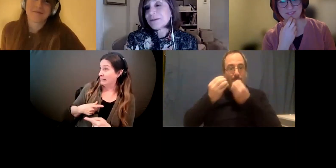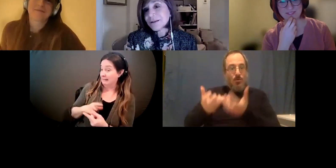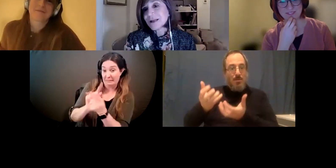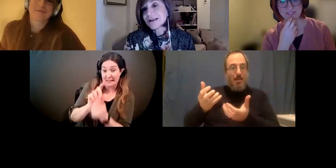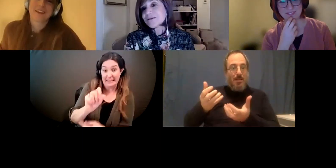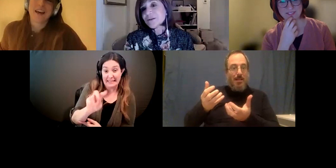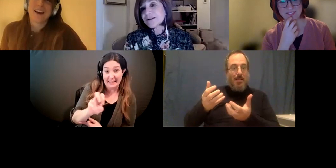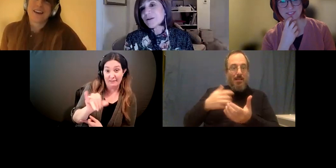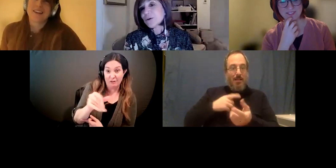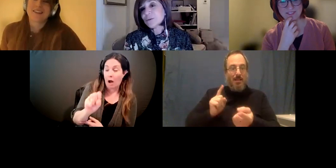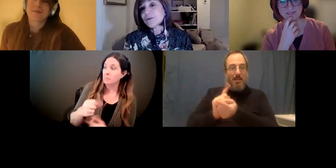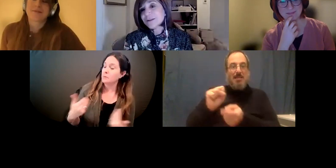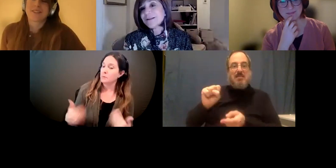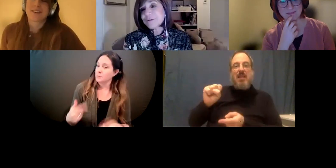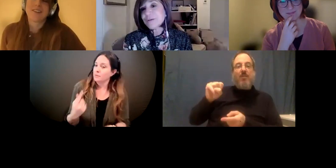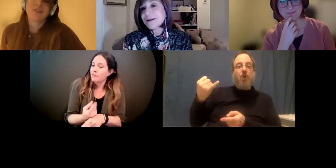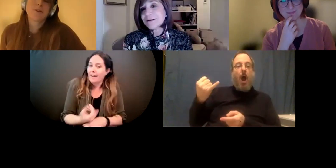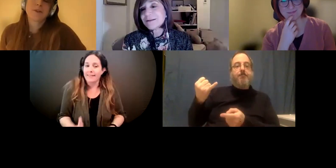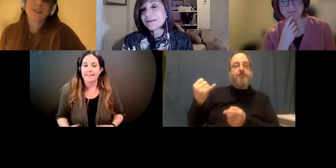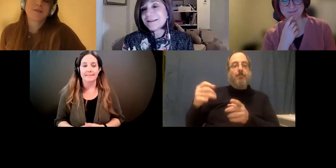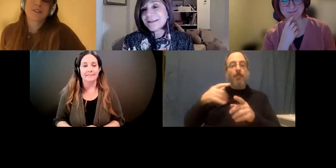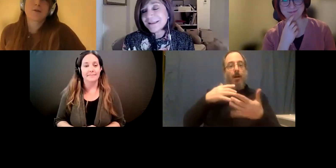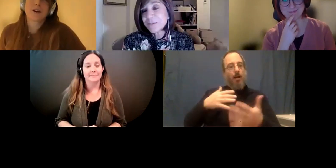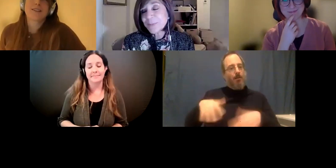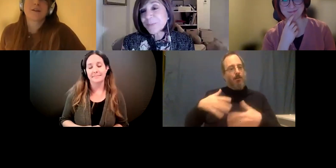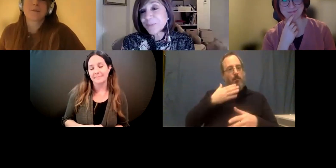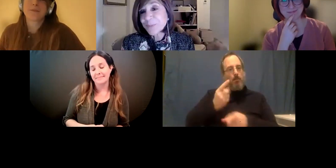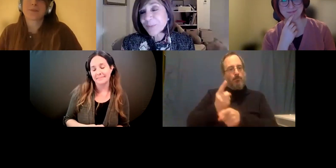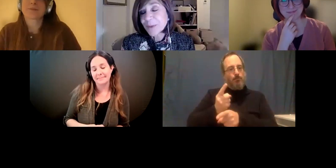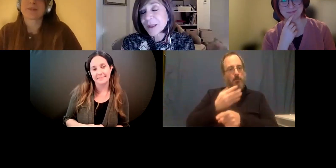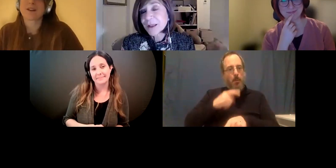Yes, that's yes. So. And in retrospective, it's quite